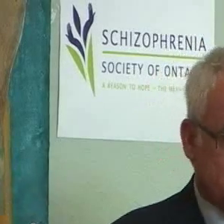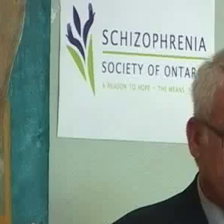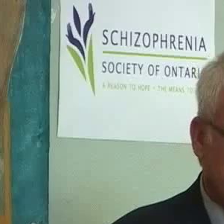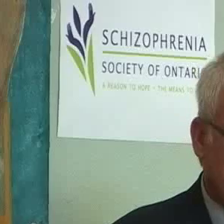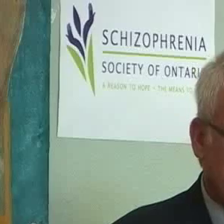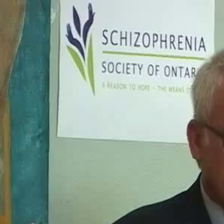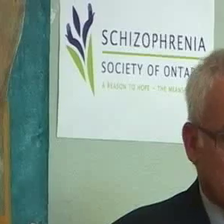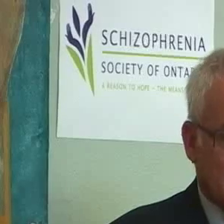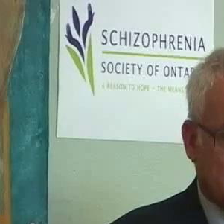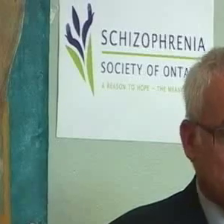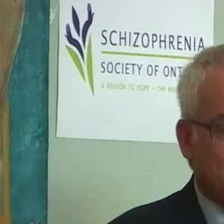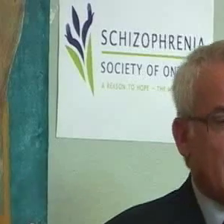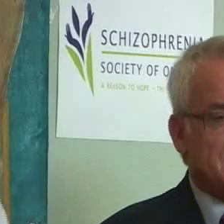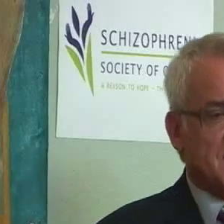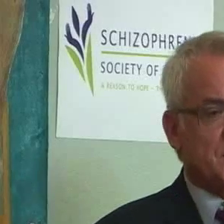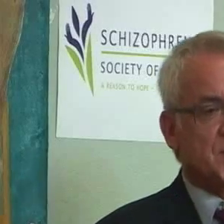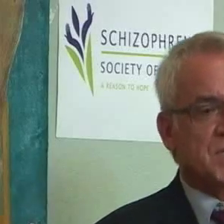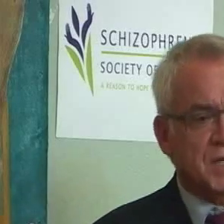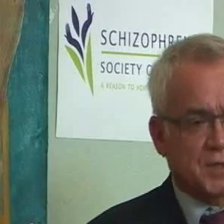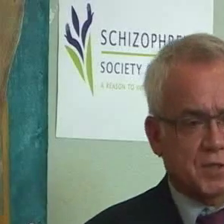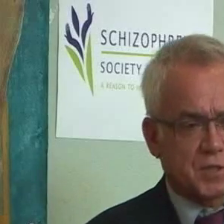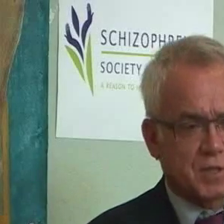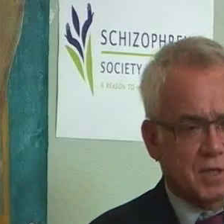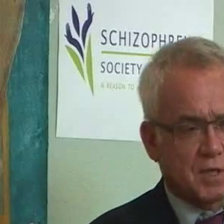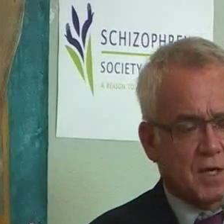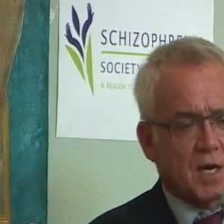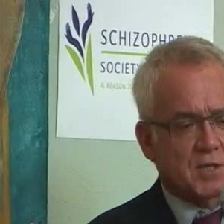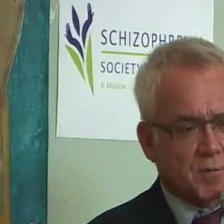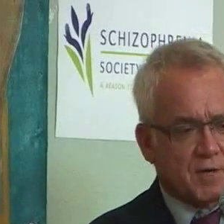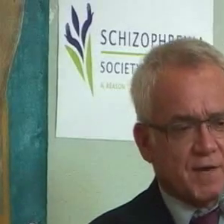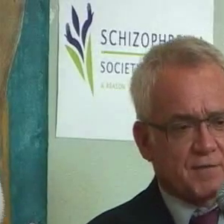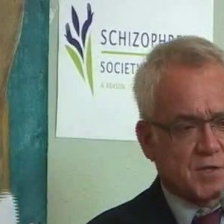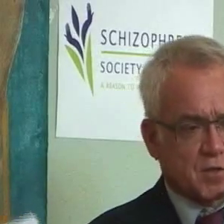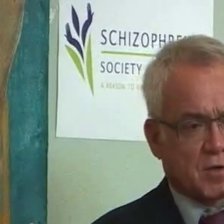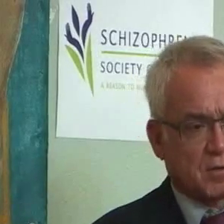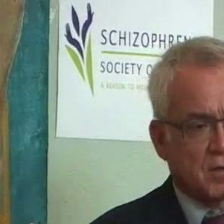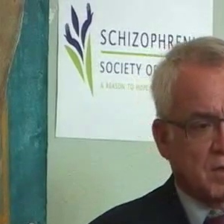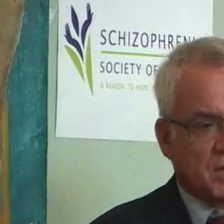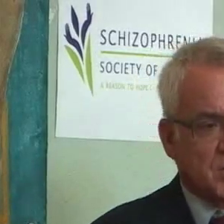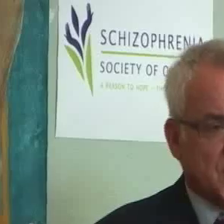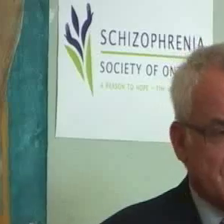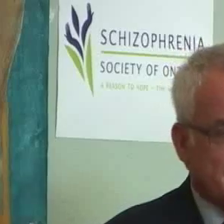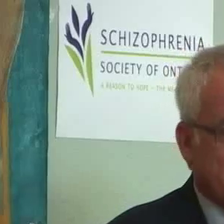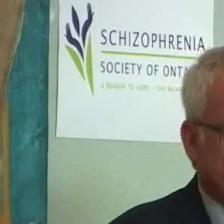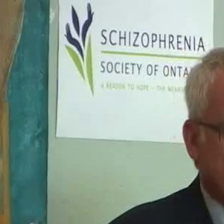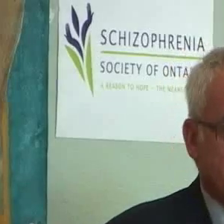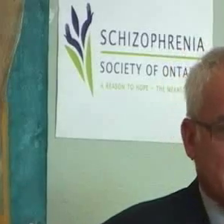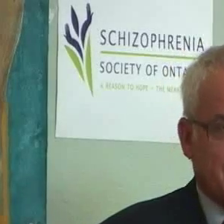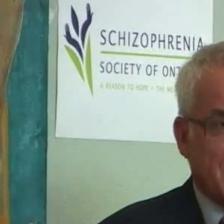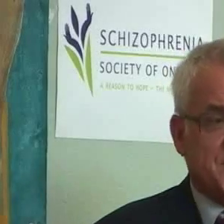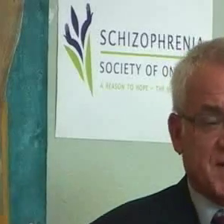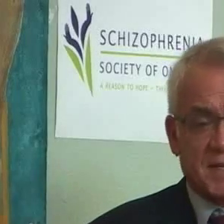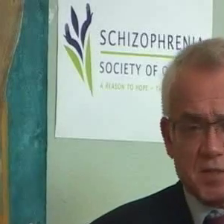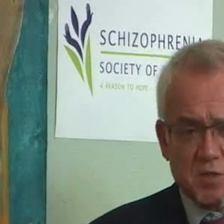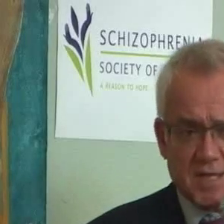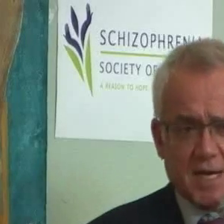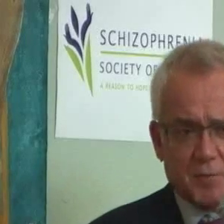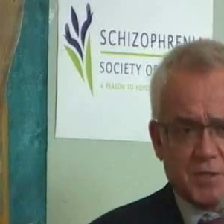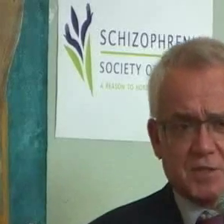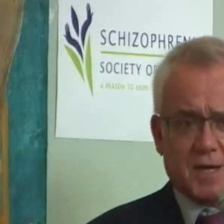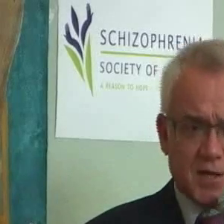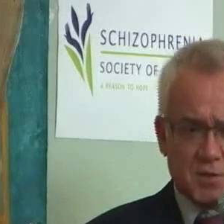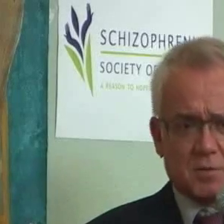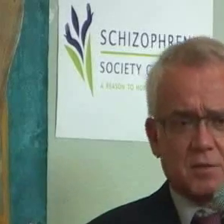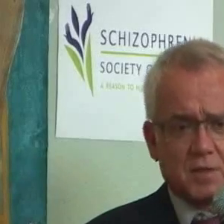be, twice the number of seniors as there were 5 years ago. So I think we have to develop an age-friendly